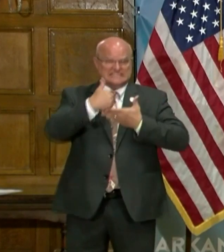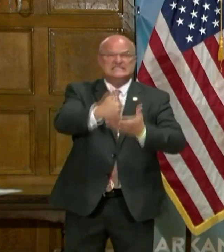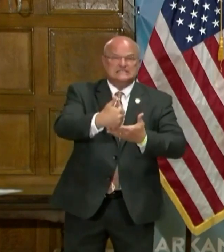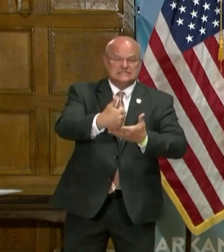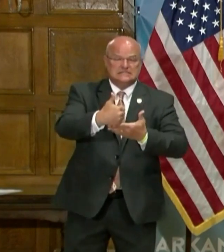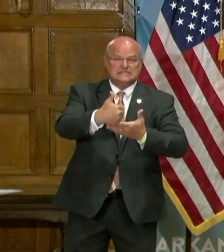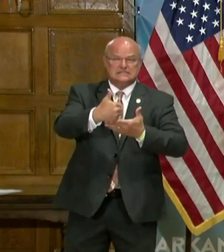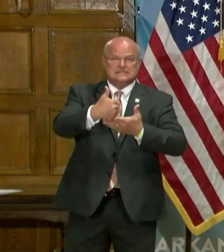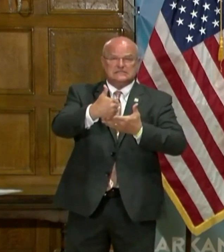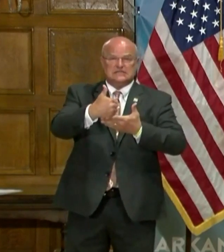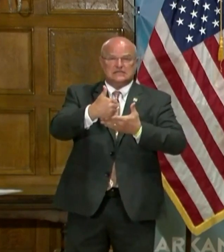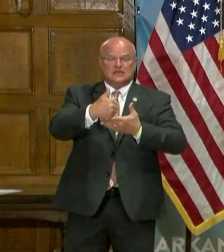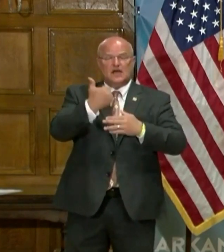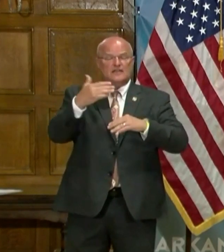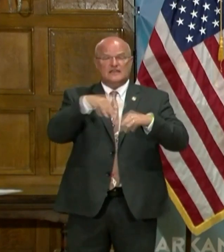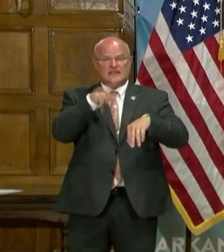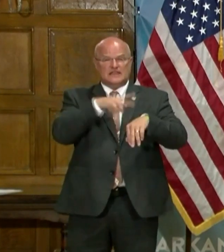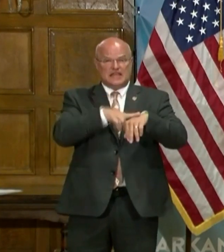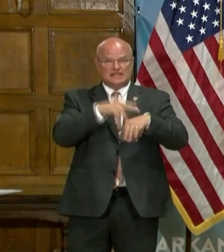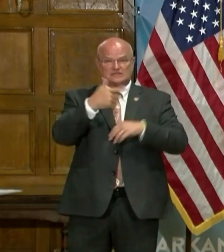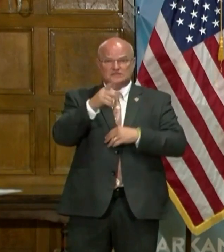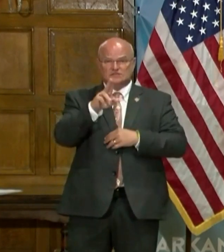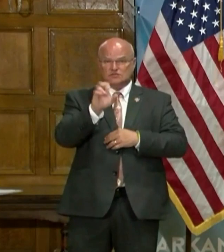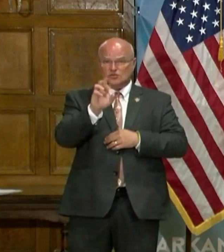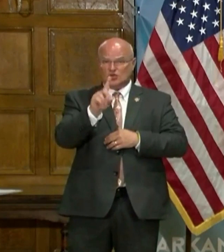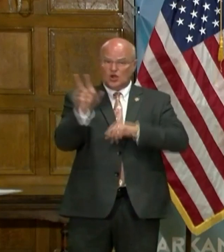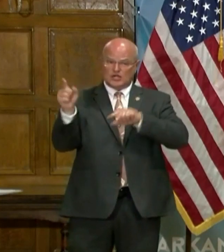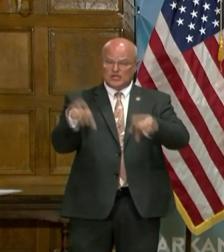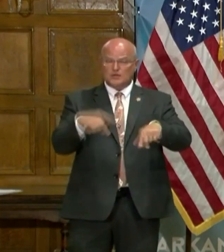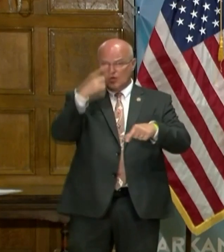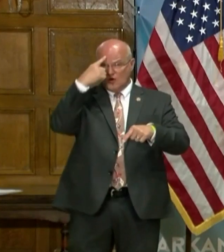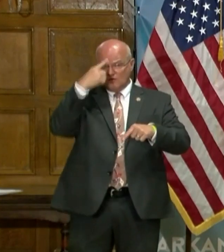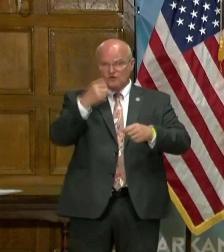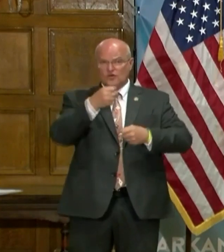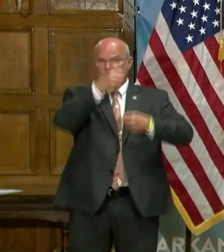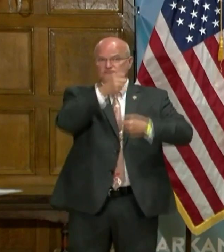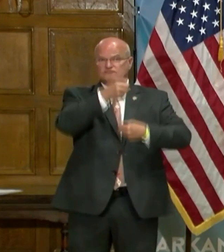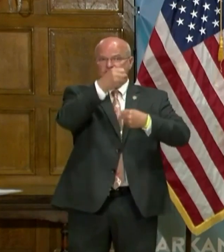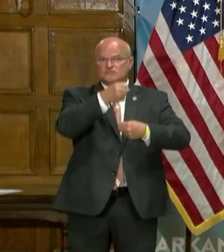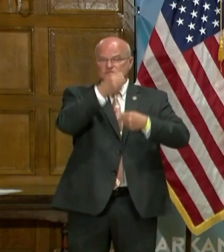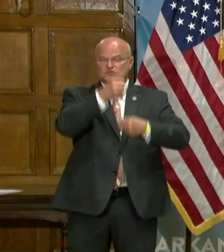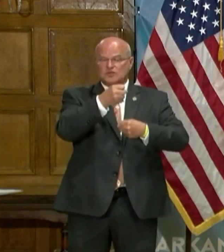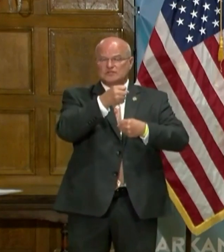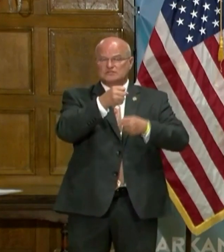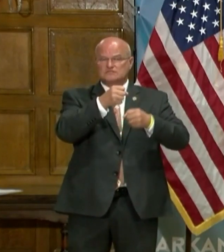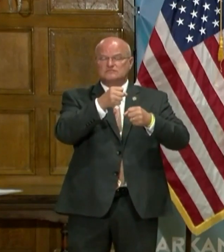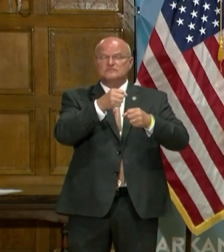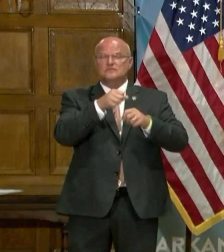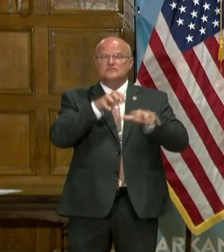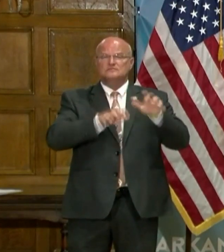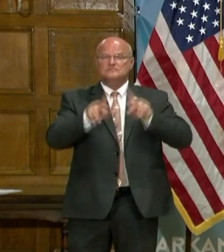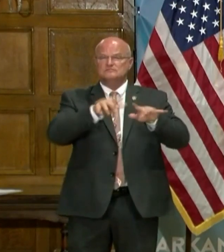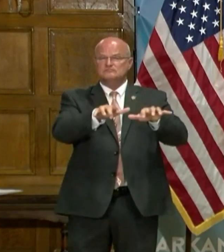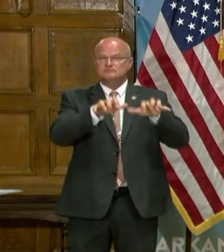from National Guard for the demonstration? And also,